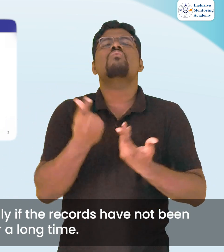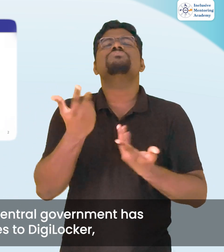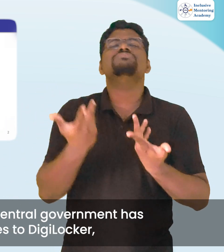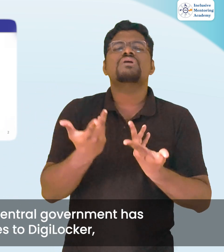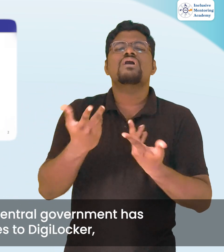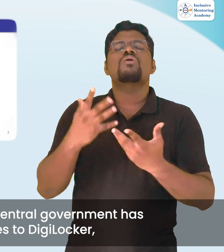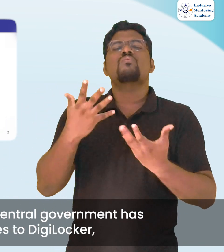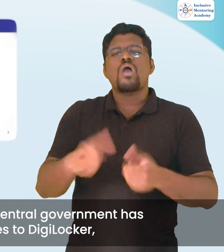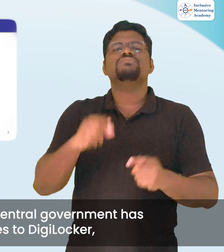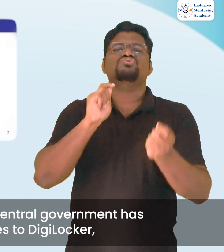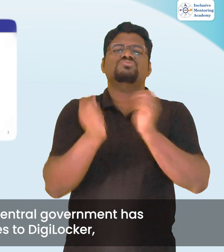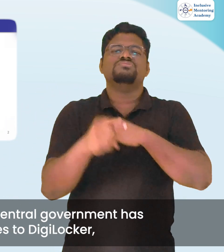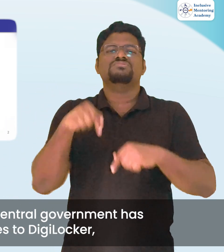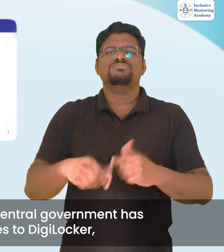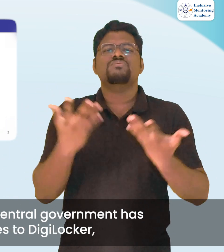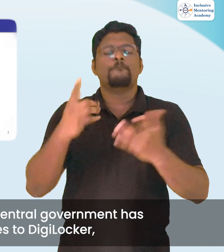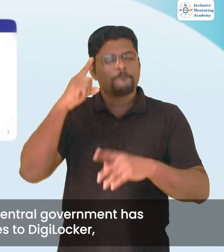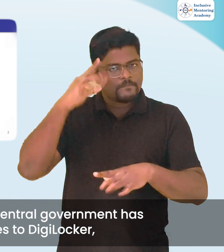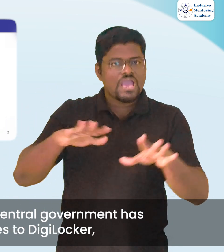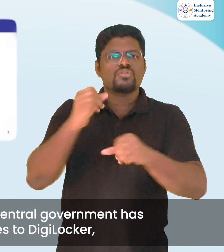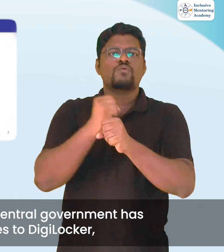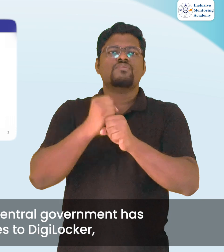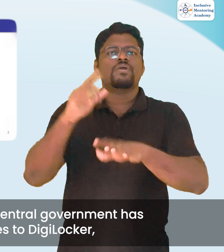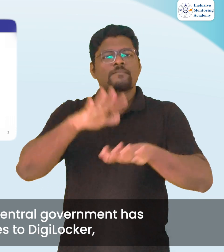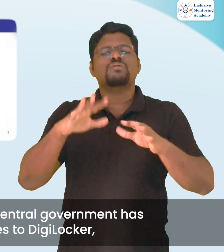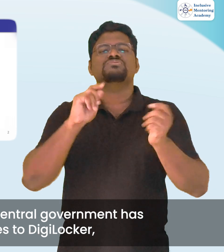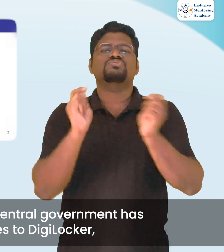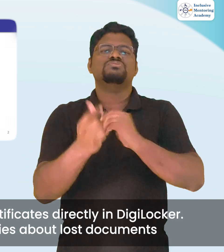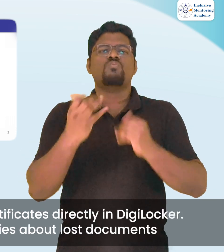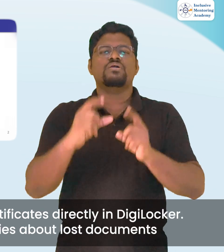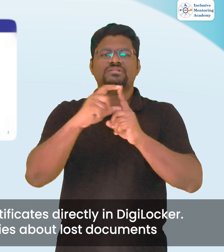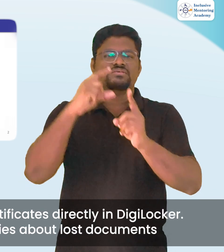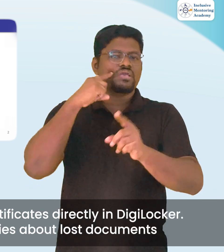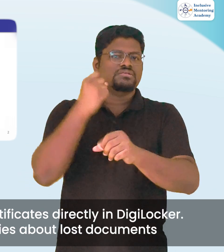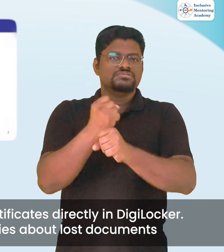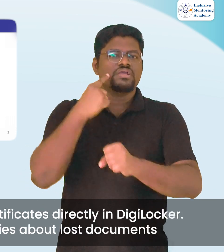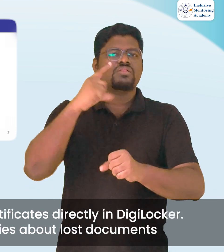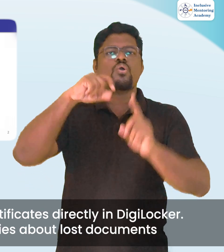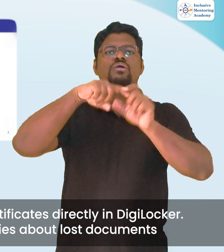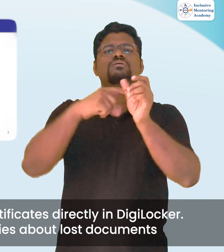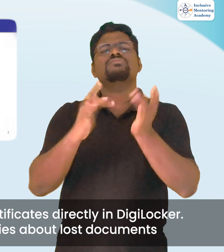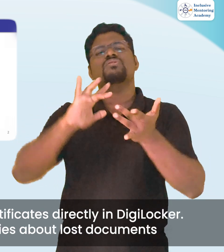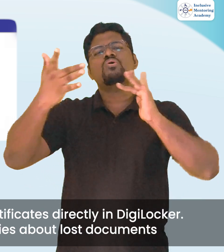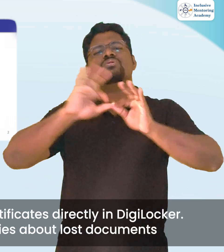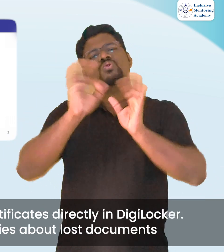What can you do? The central government has planned changes to DigiLocker, allowing you to access old certificates directly in